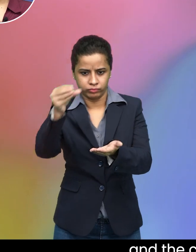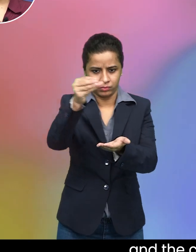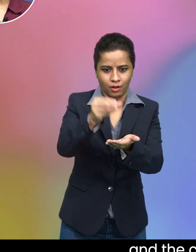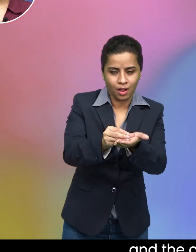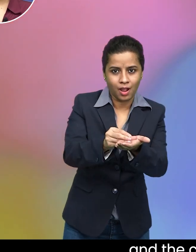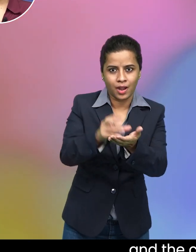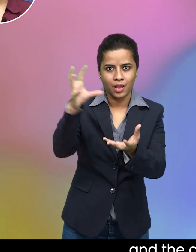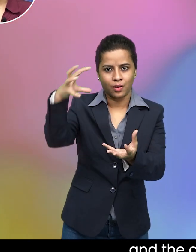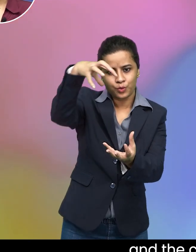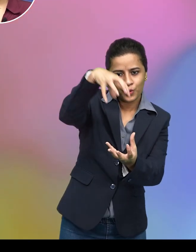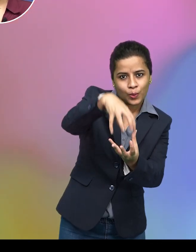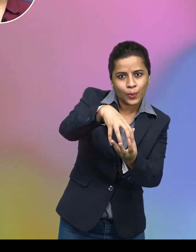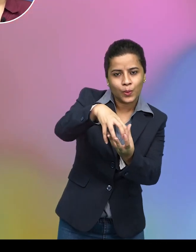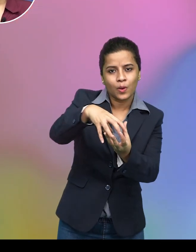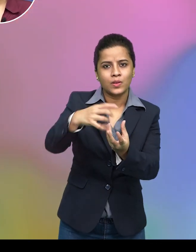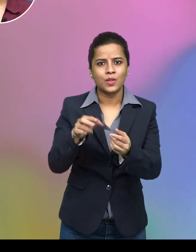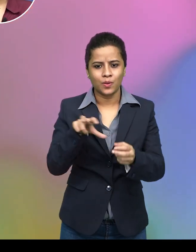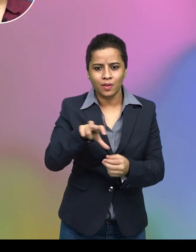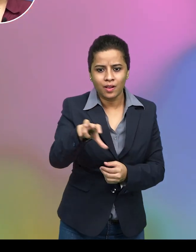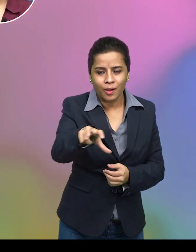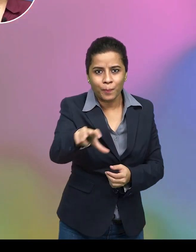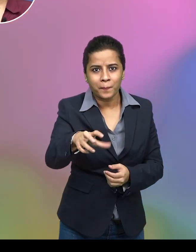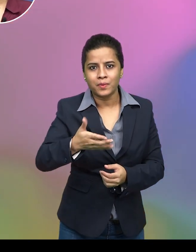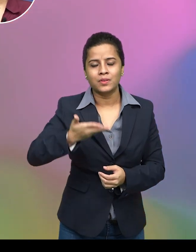the candle also continued burning.